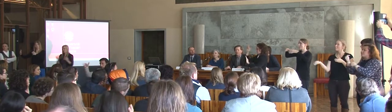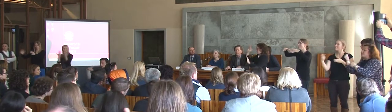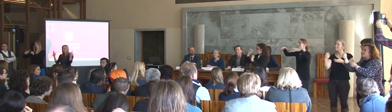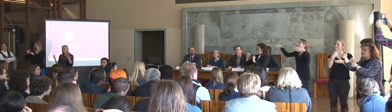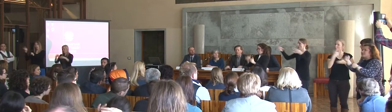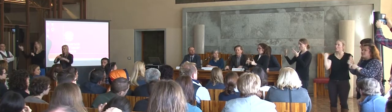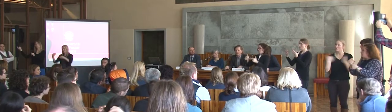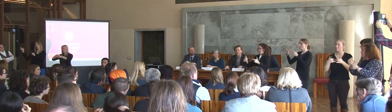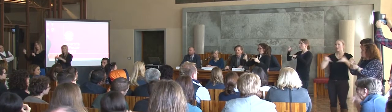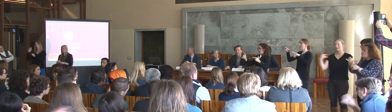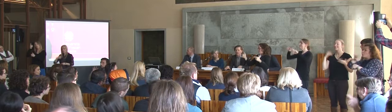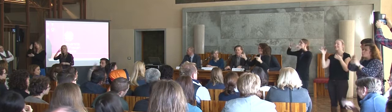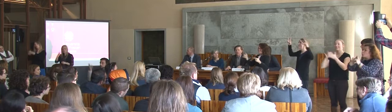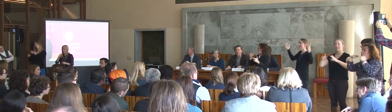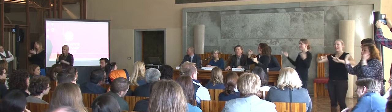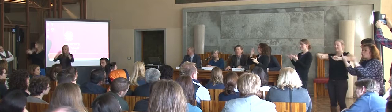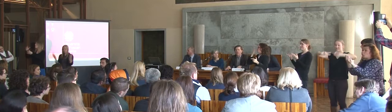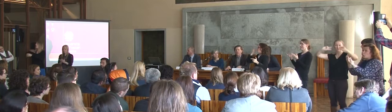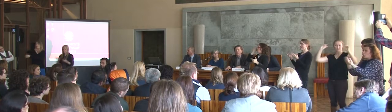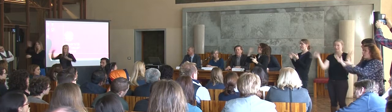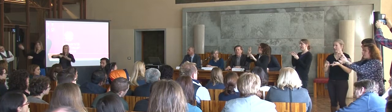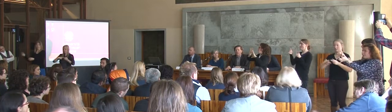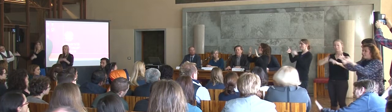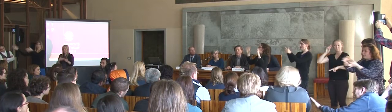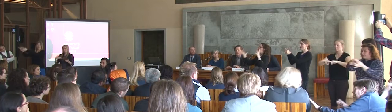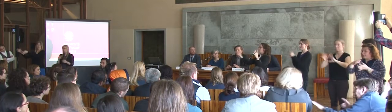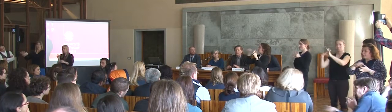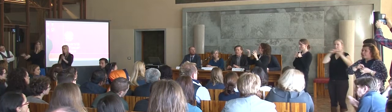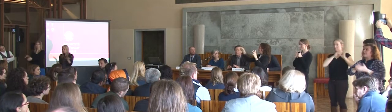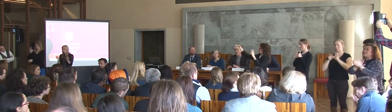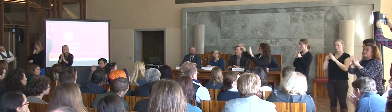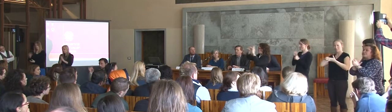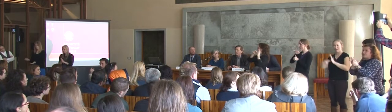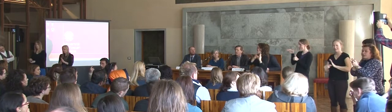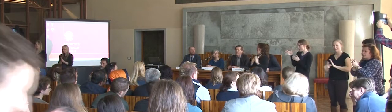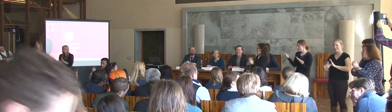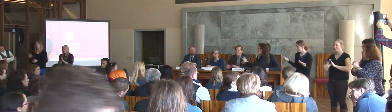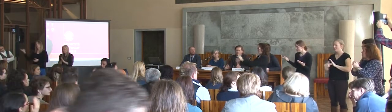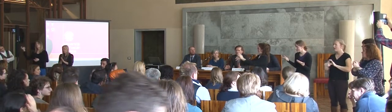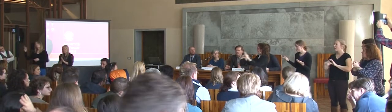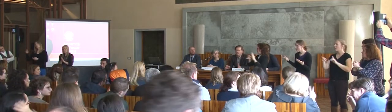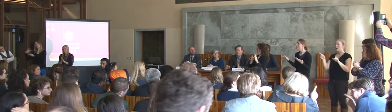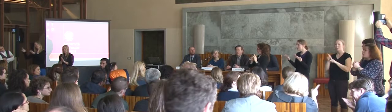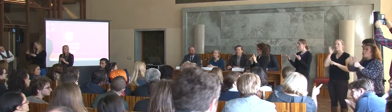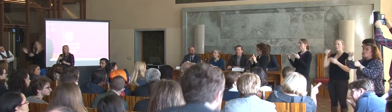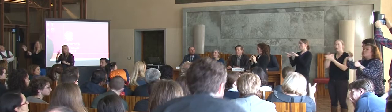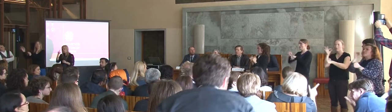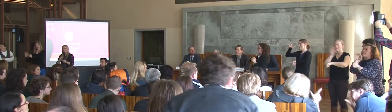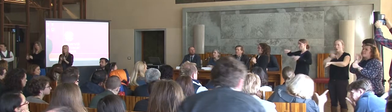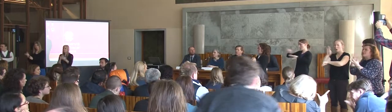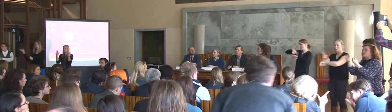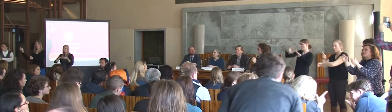will have probably all the world connected to the dictionary, and there will be several projects, and